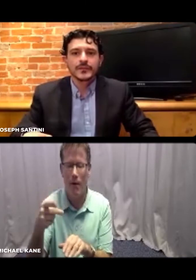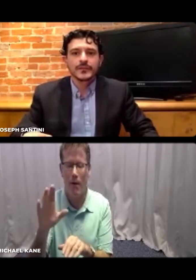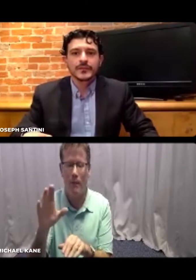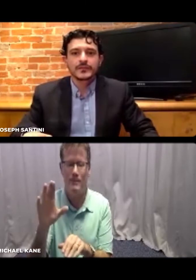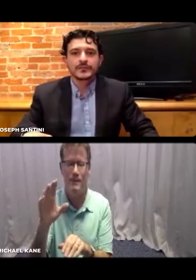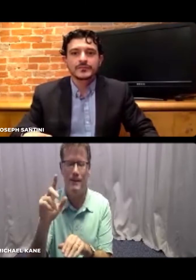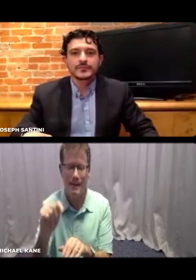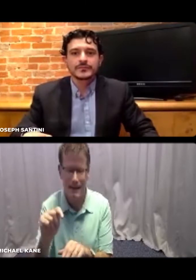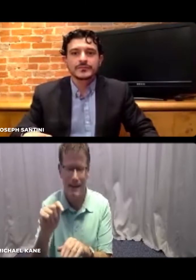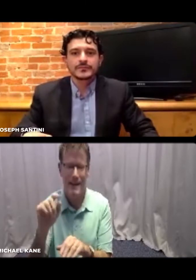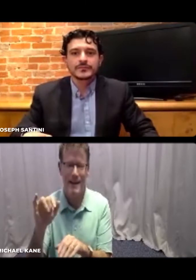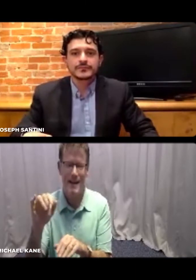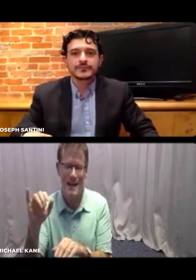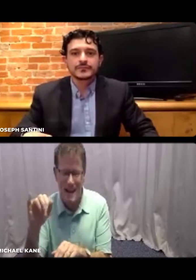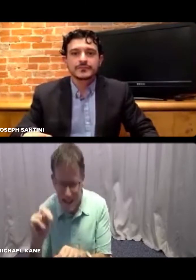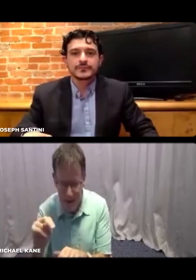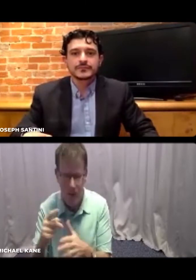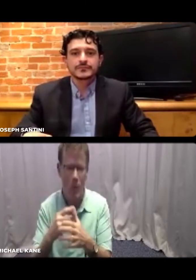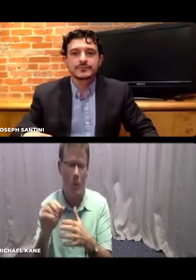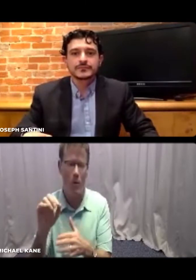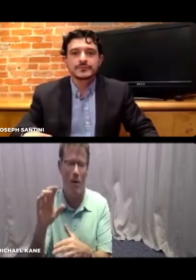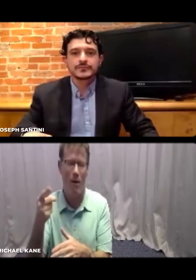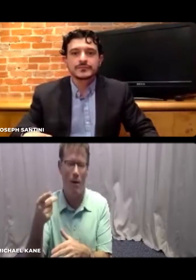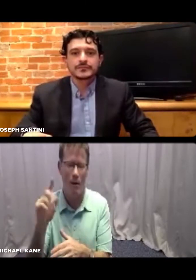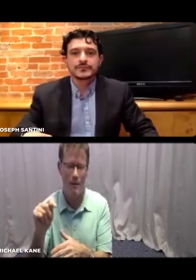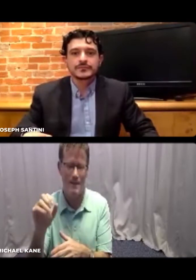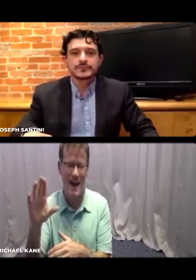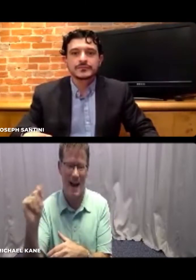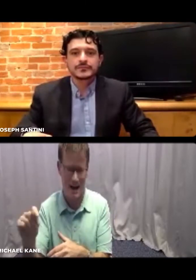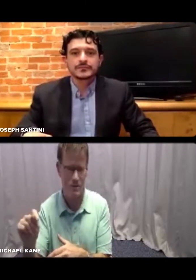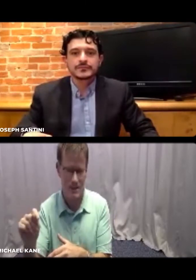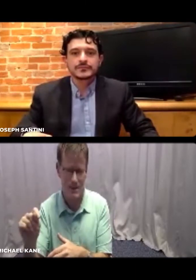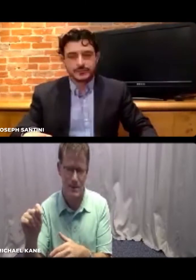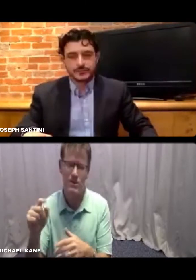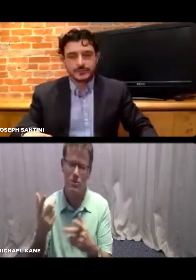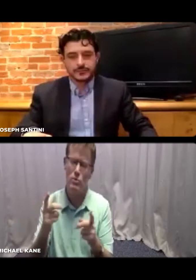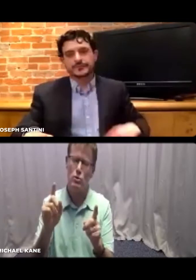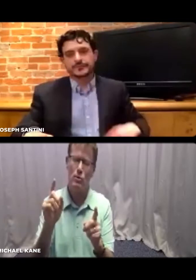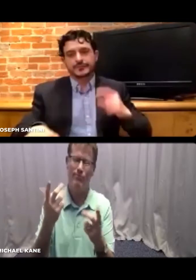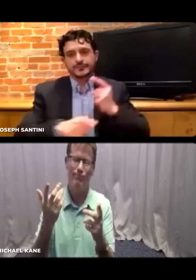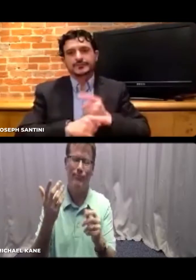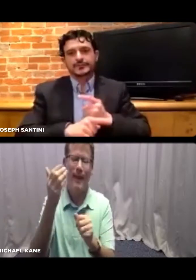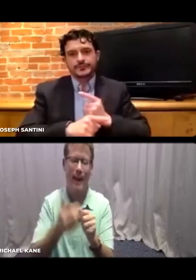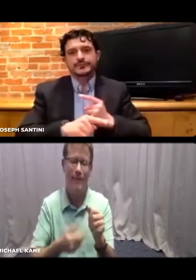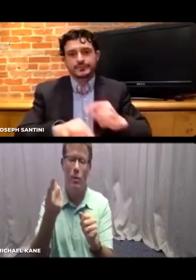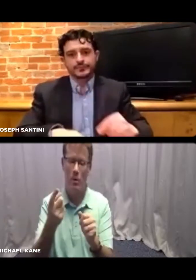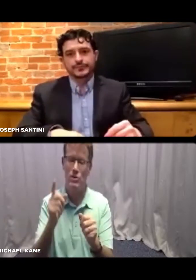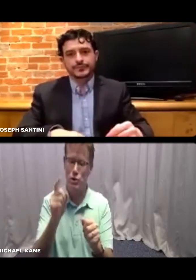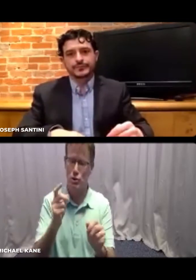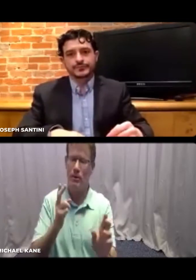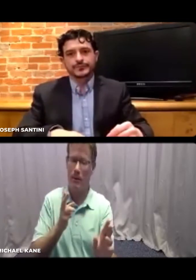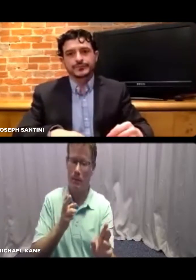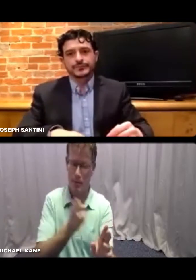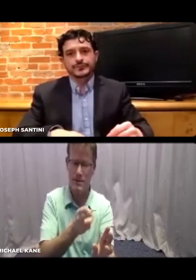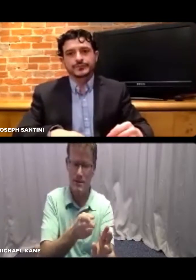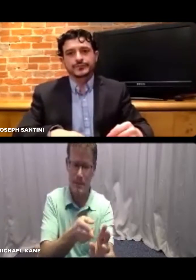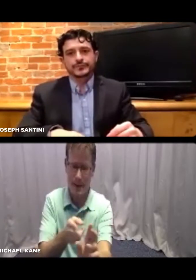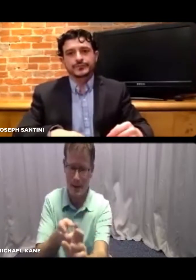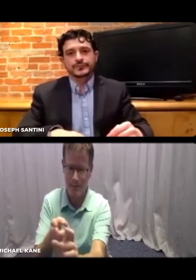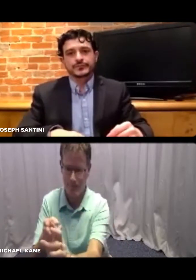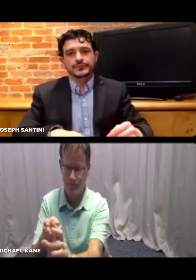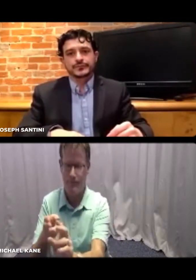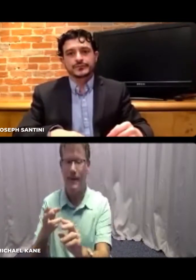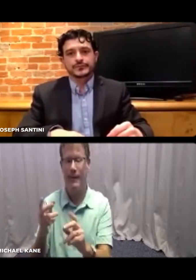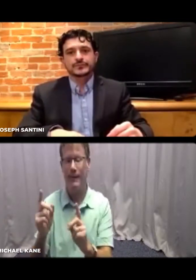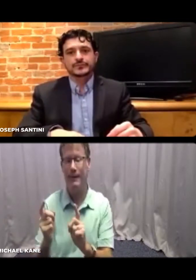choose to opt in or opt out. You are so right. And everyone should opt in.